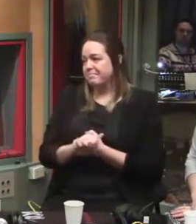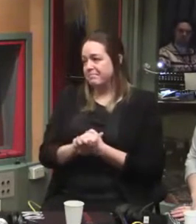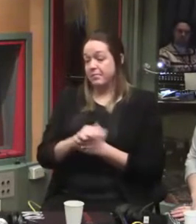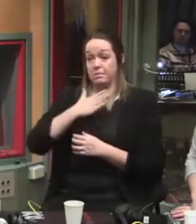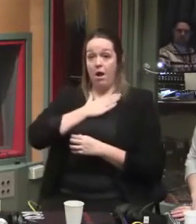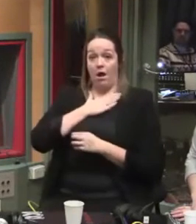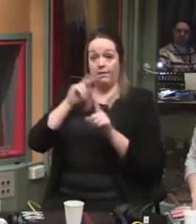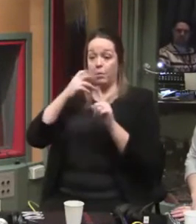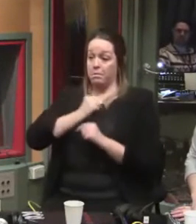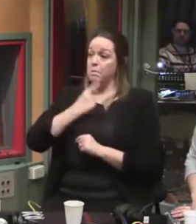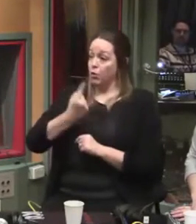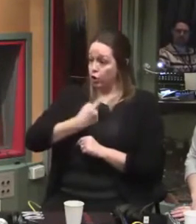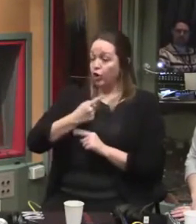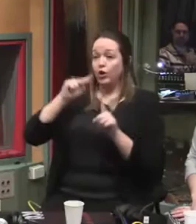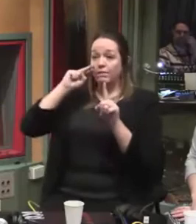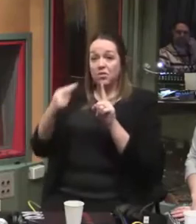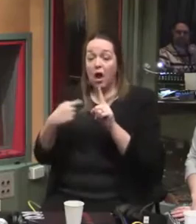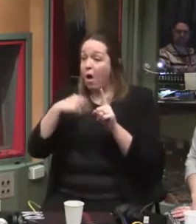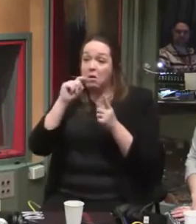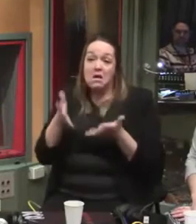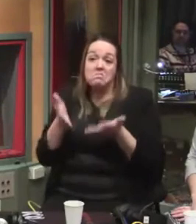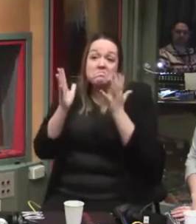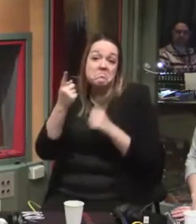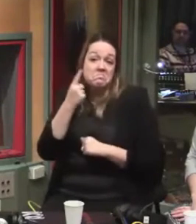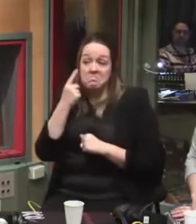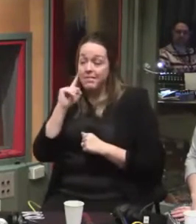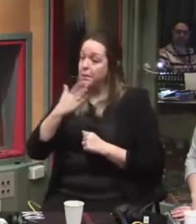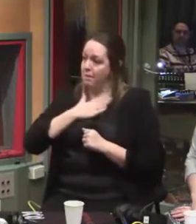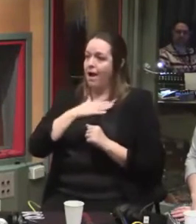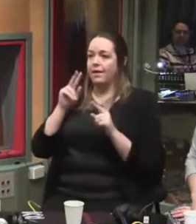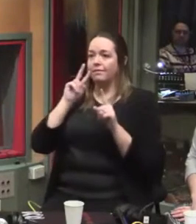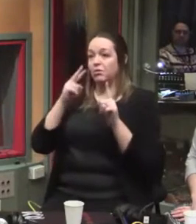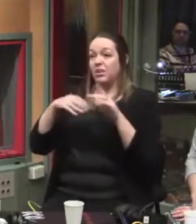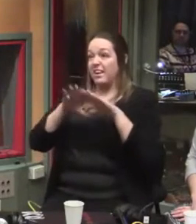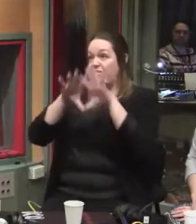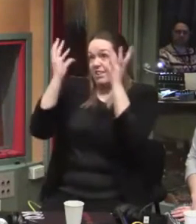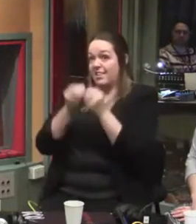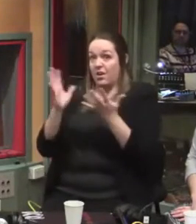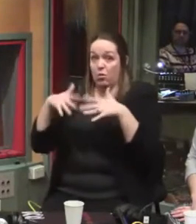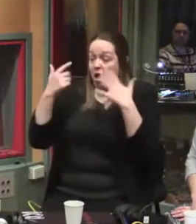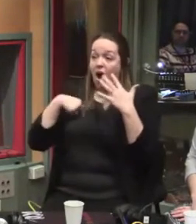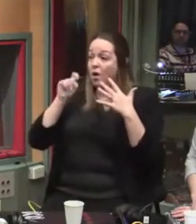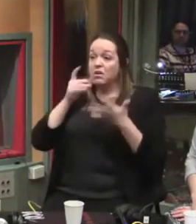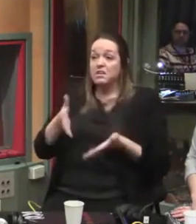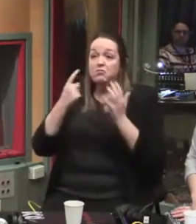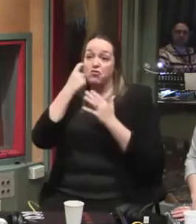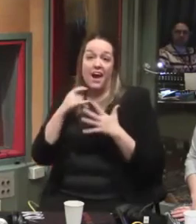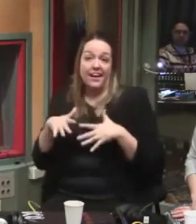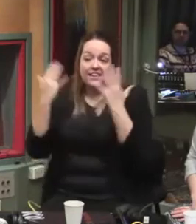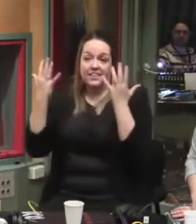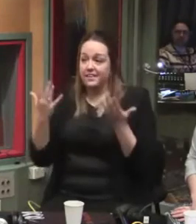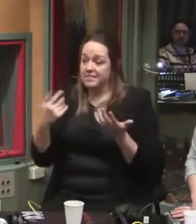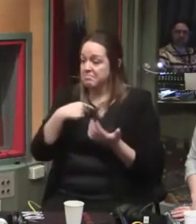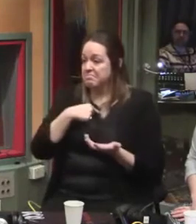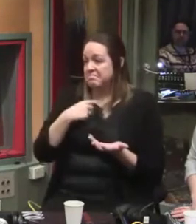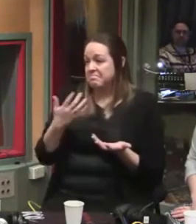But my view, personally, would be, yeah, I'd give it a crack. But then that's my view generally, so, I'll have a go at things. I'll